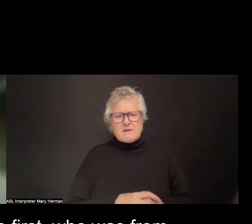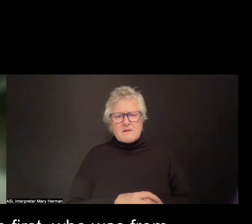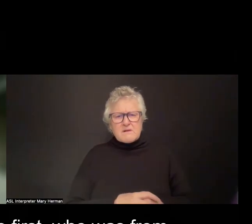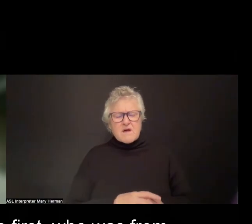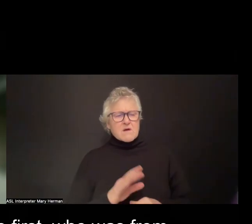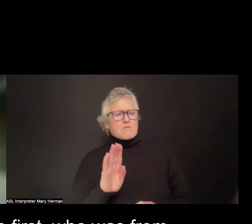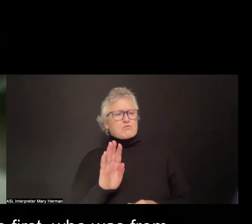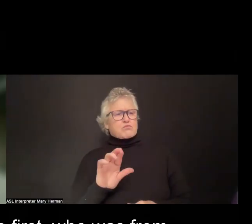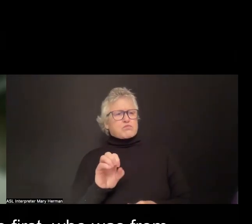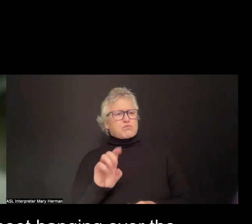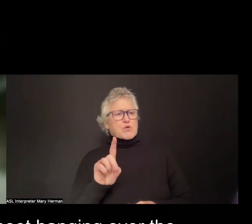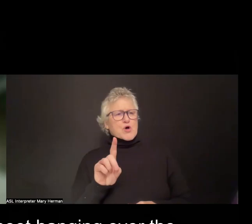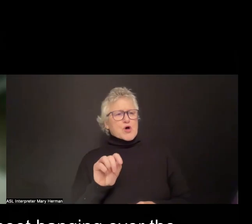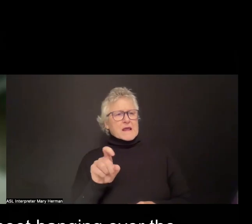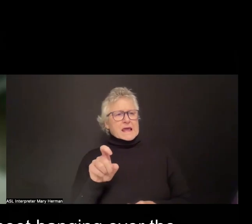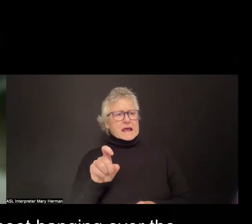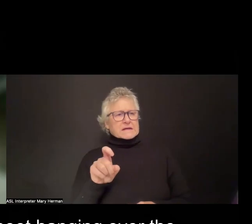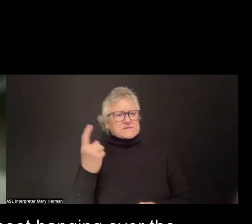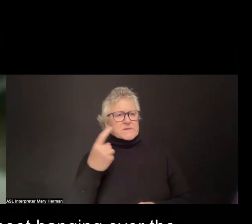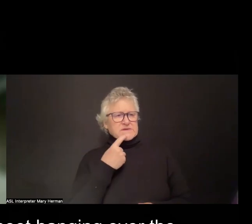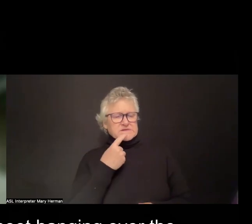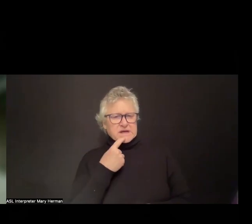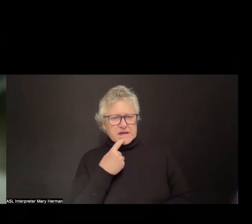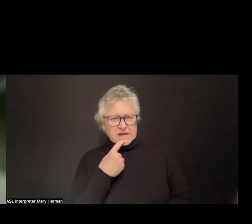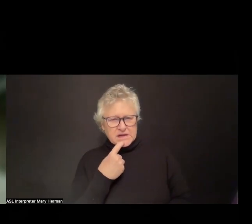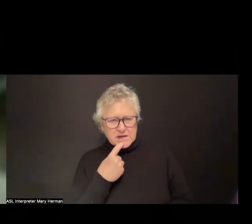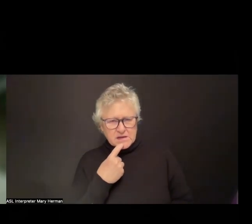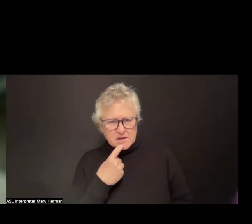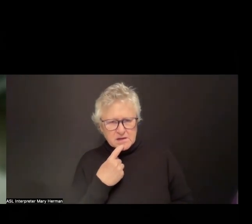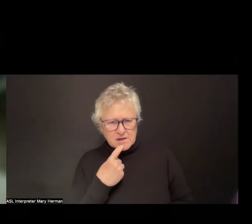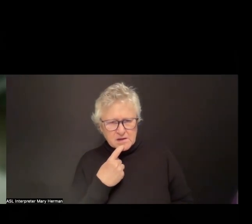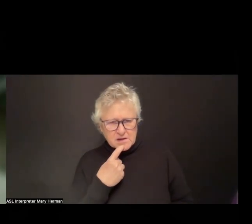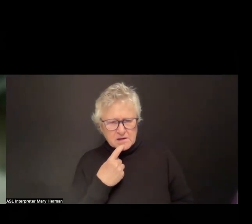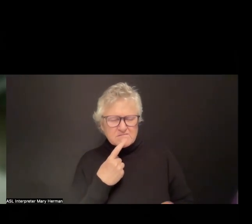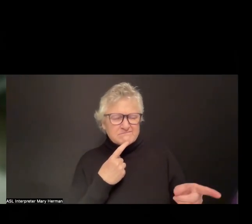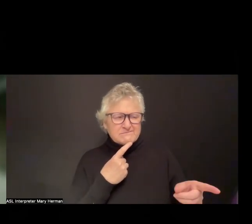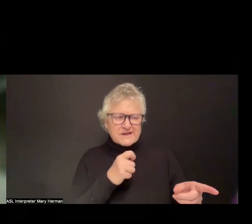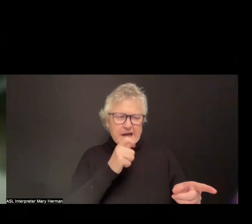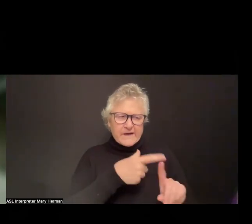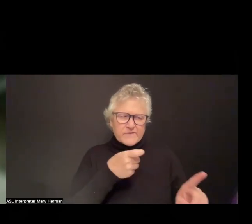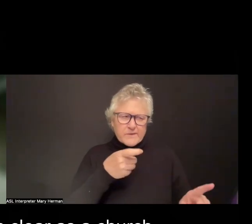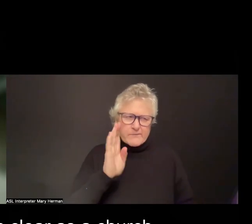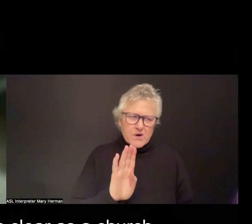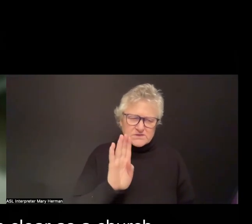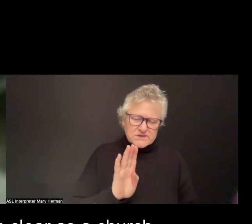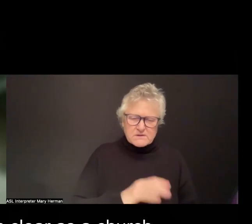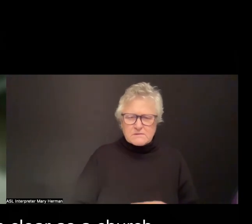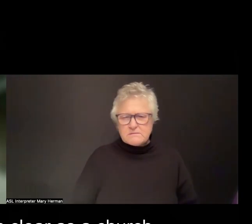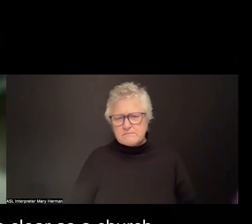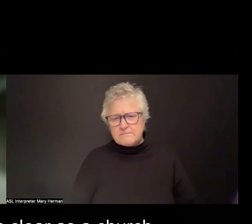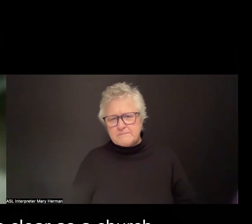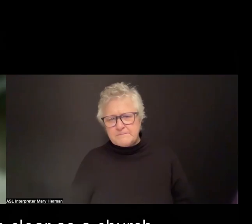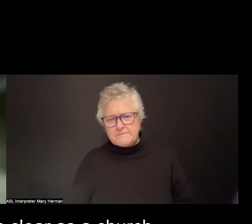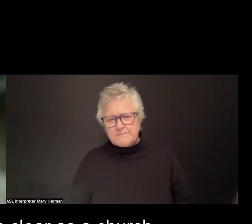wasn't Boston, as he clung to the main sheet hanging over the side. Someone laughed merrily. I could hear them clear